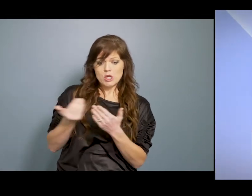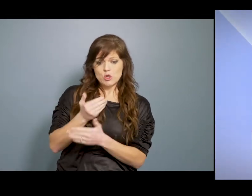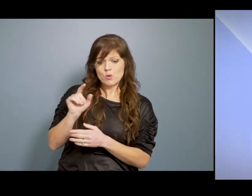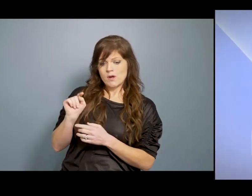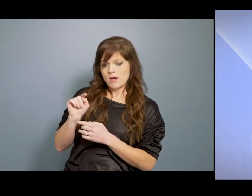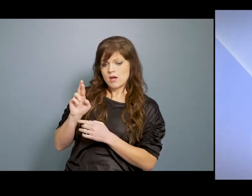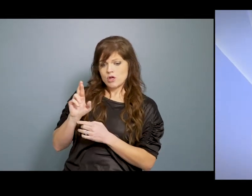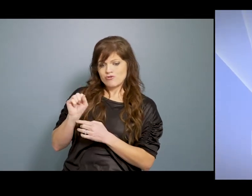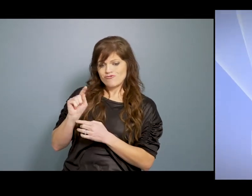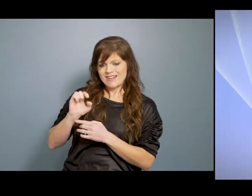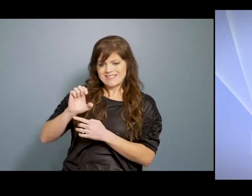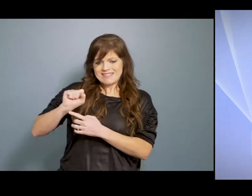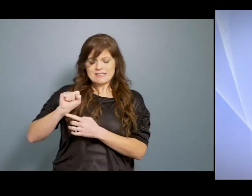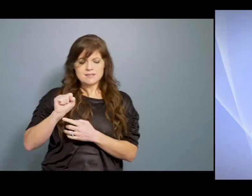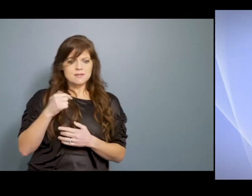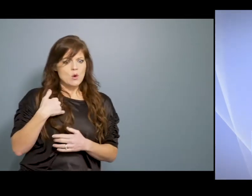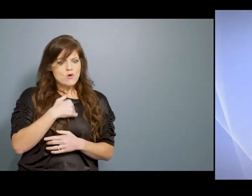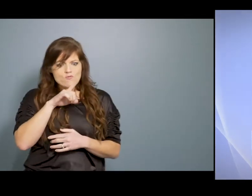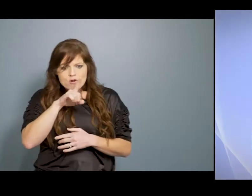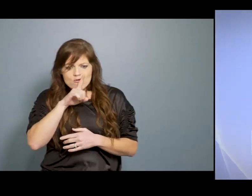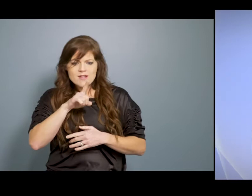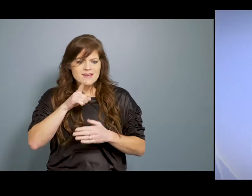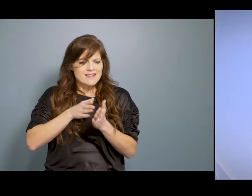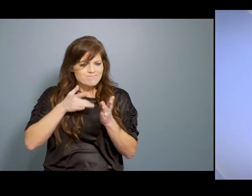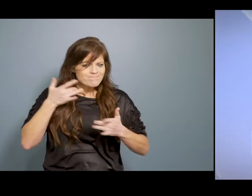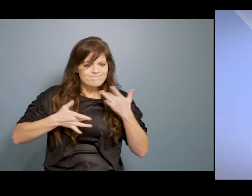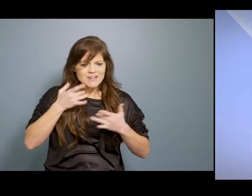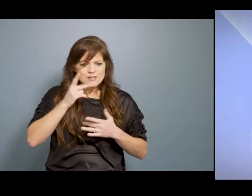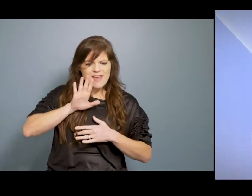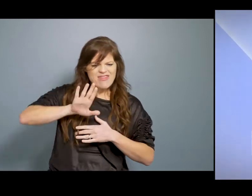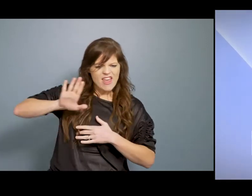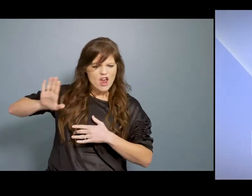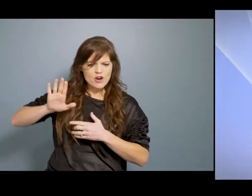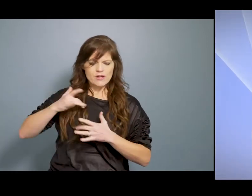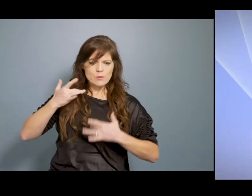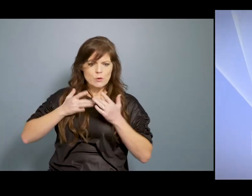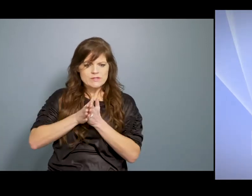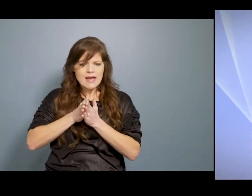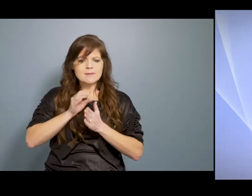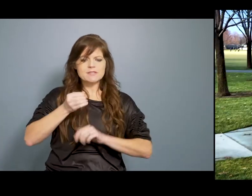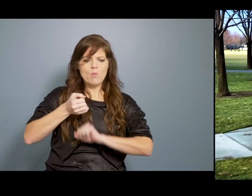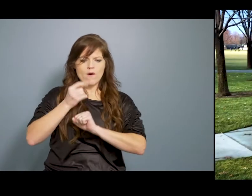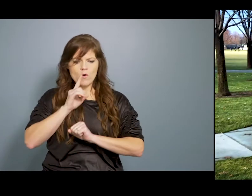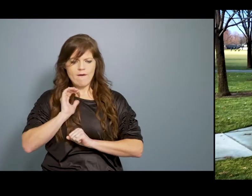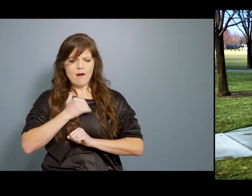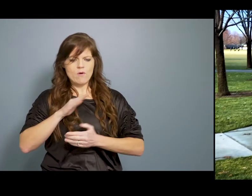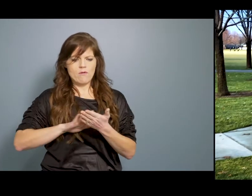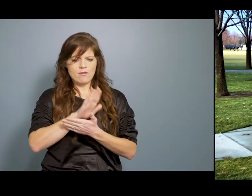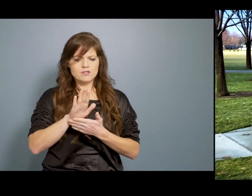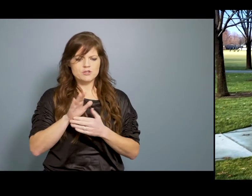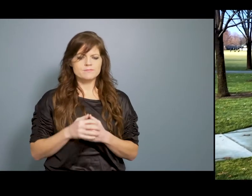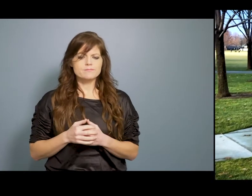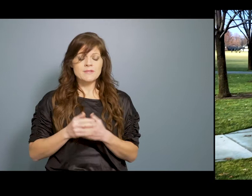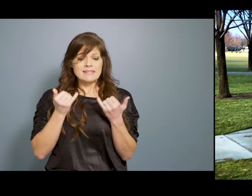enjoyed seeing their excitement and enthusiasm around supporting the college. I know today is a big day